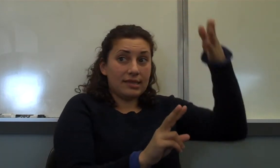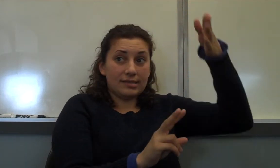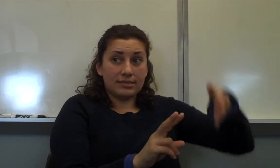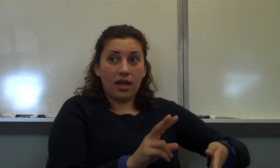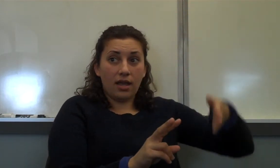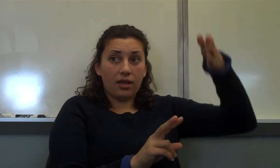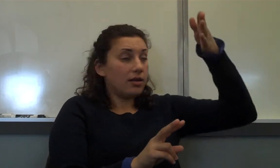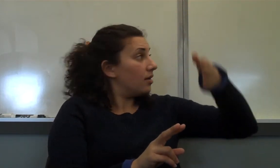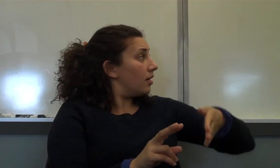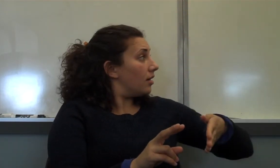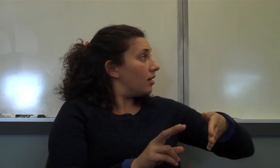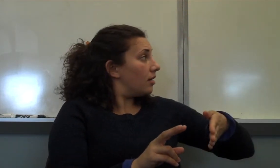It's the 1.3